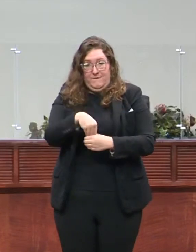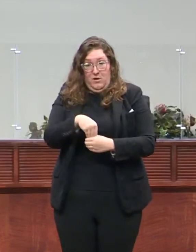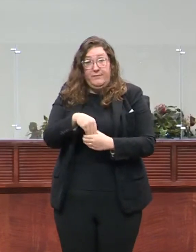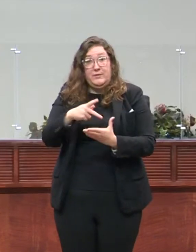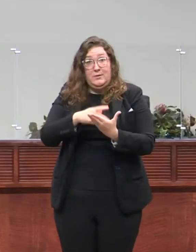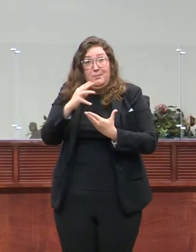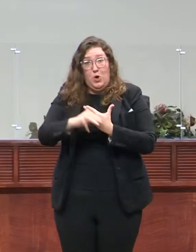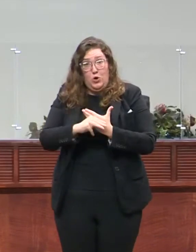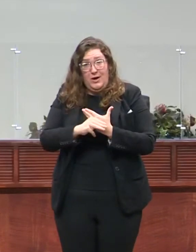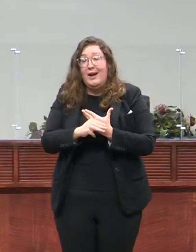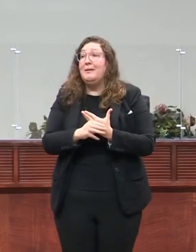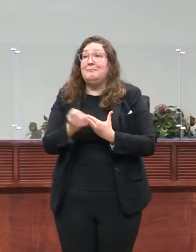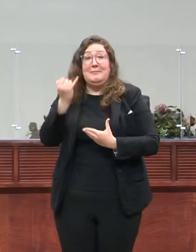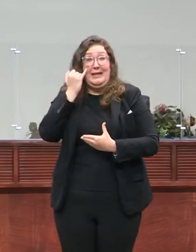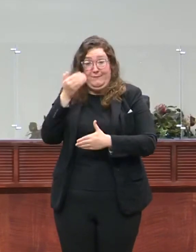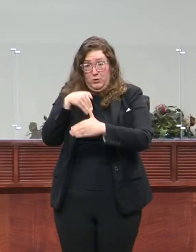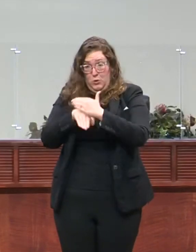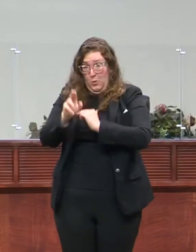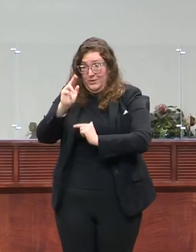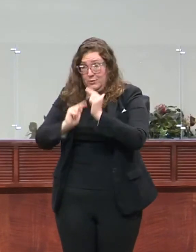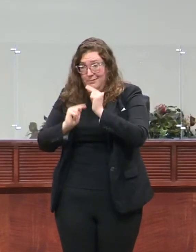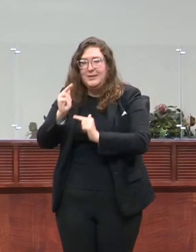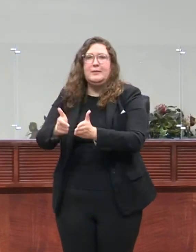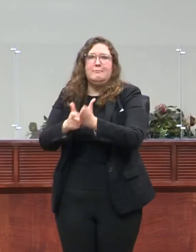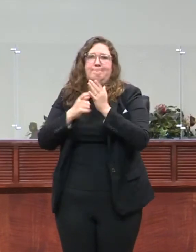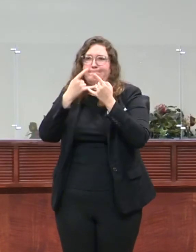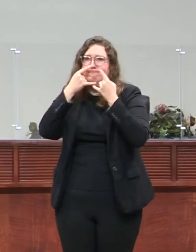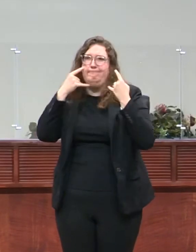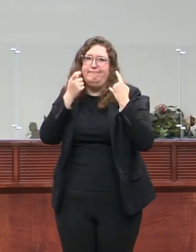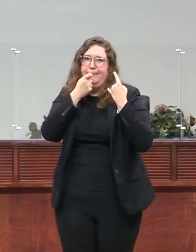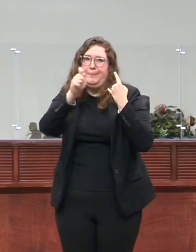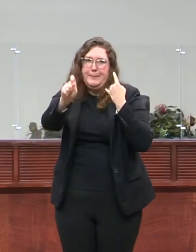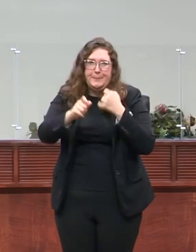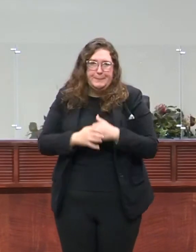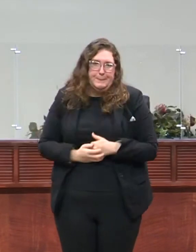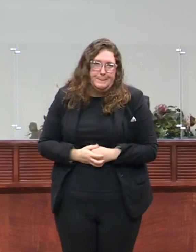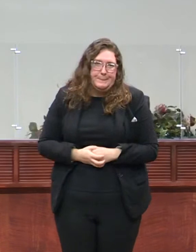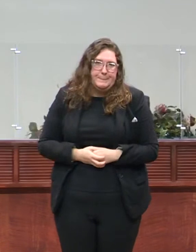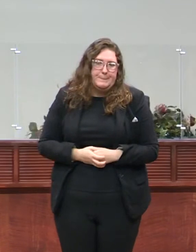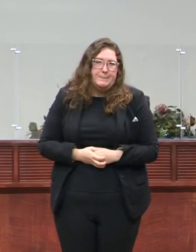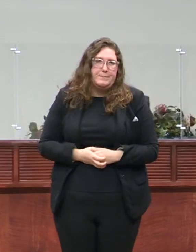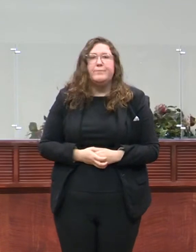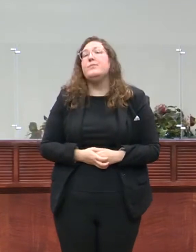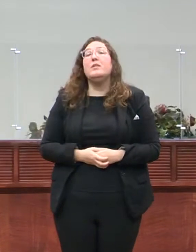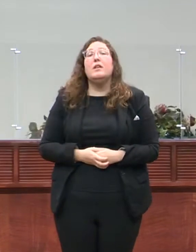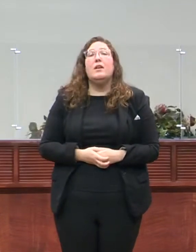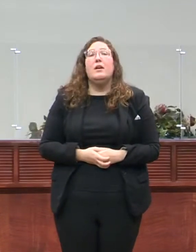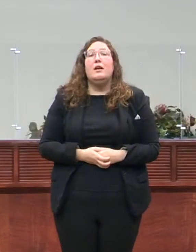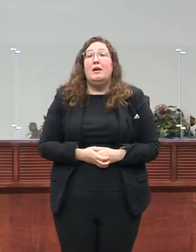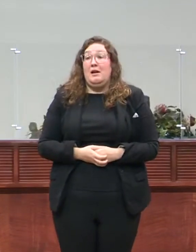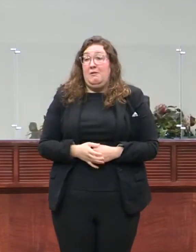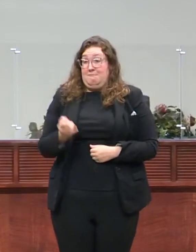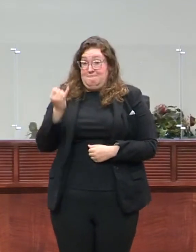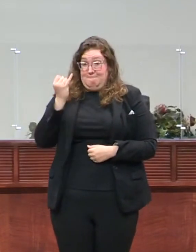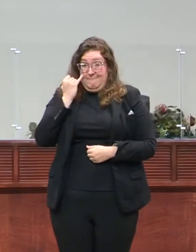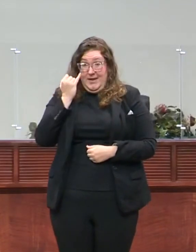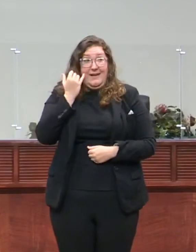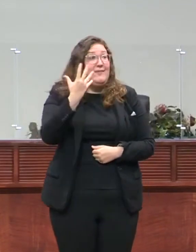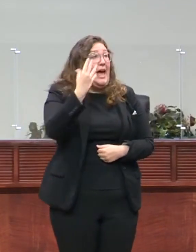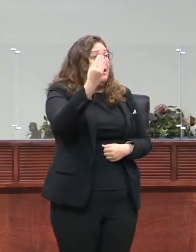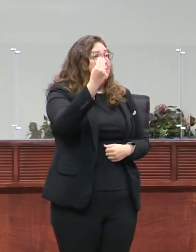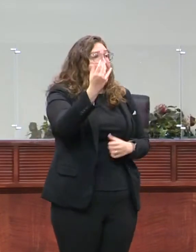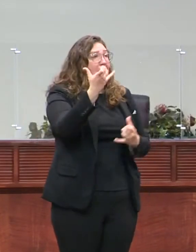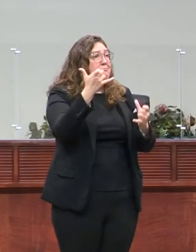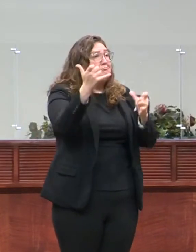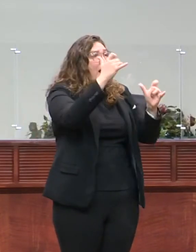face mask while indoors as a public safety protocol. Children outside will not be required to wear a